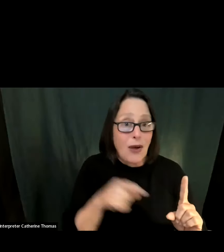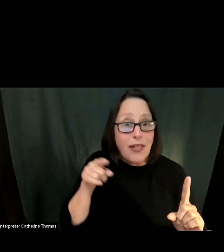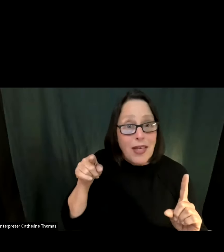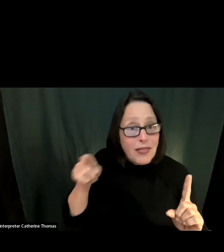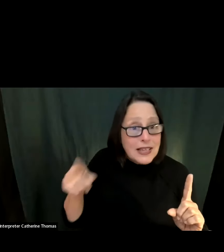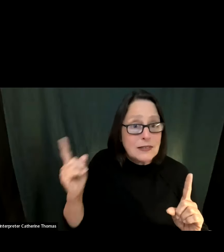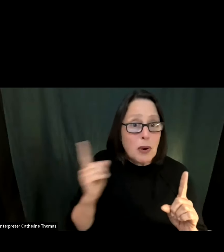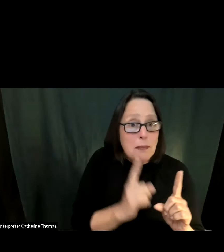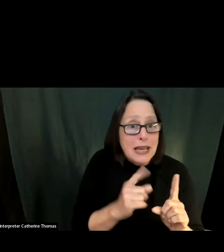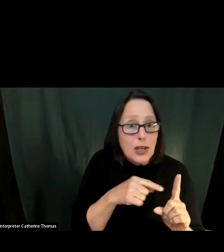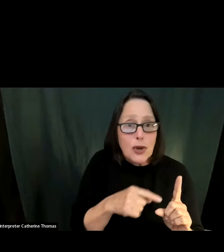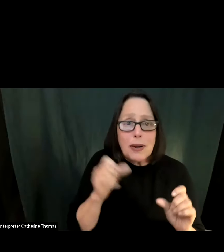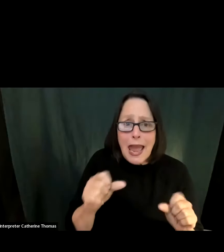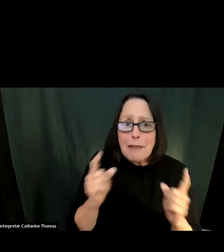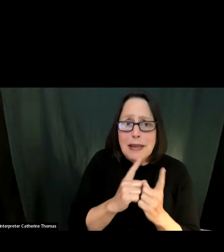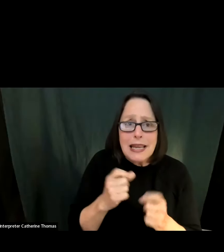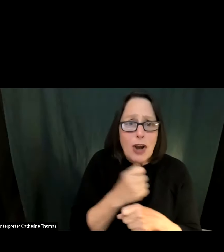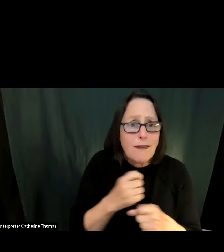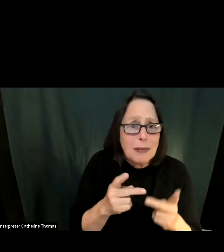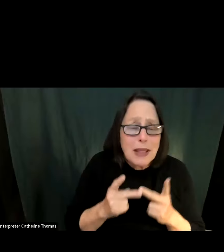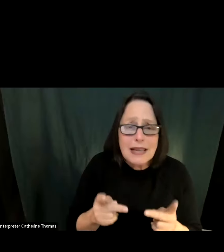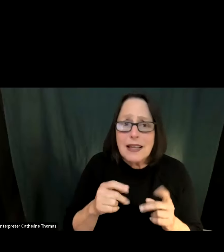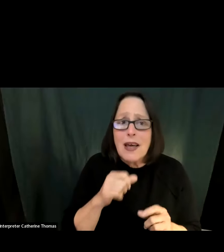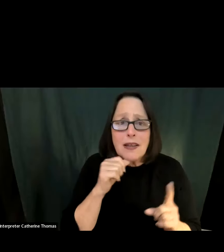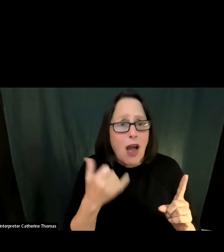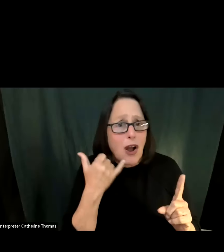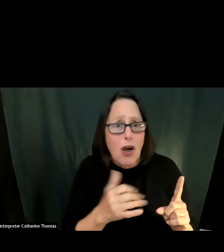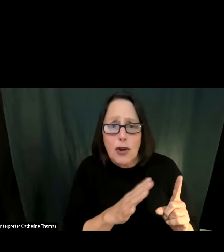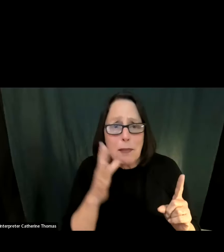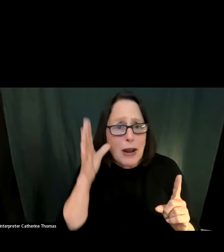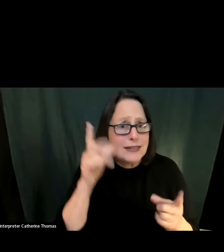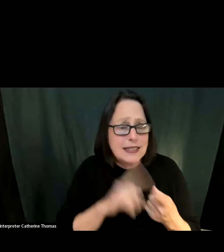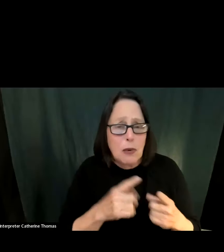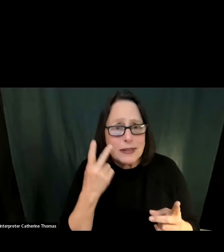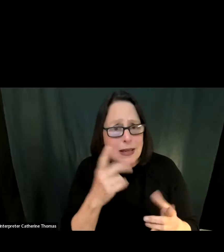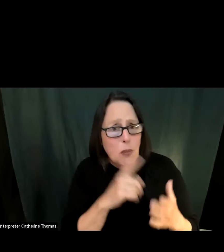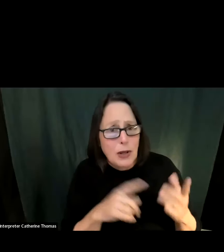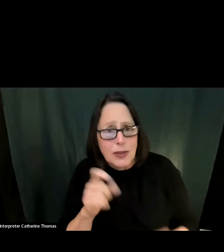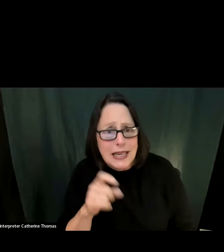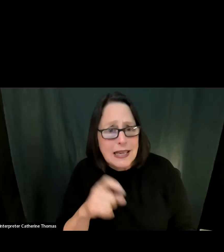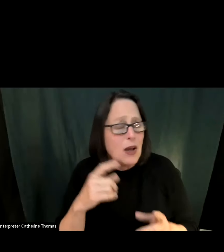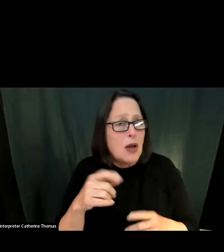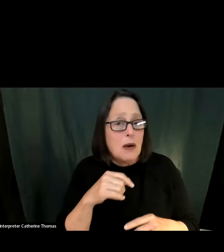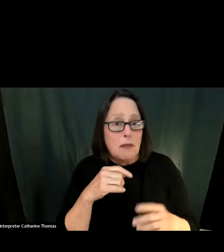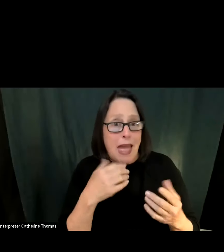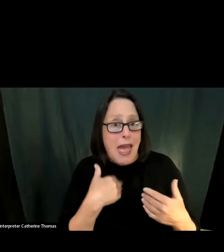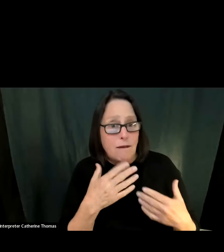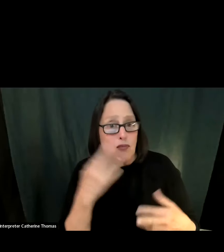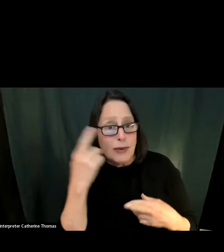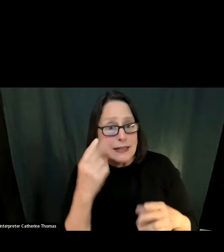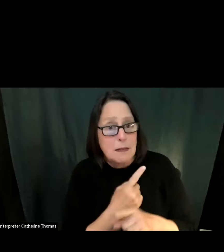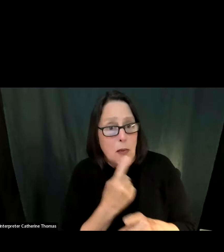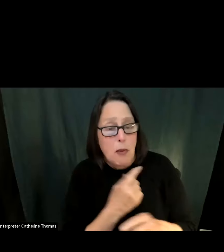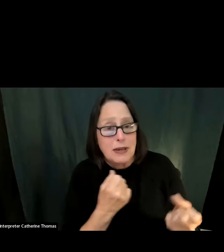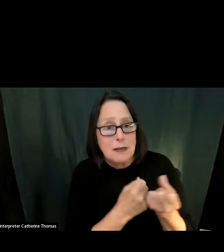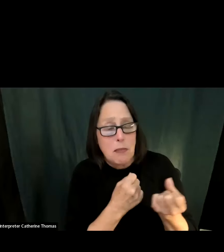shop, you can go to a park, where are you at? They won't call your parents until we can figure out what you need and what support is reasonable. And I